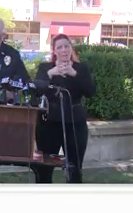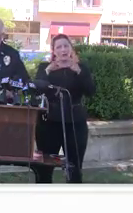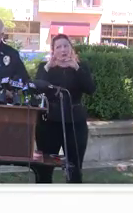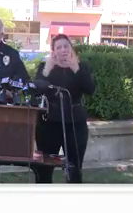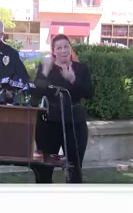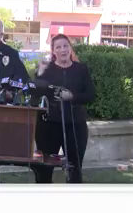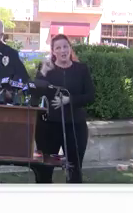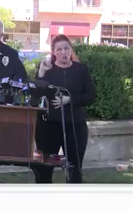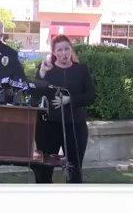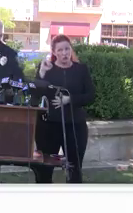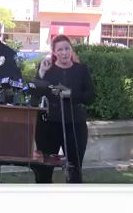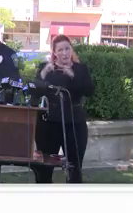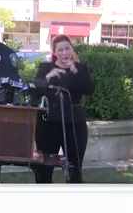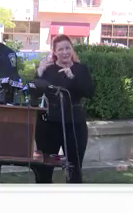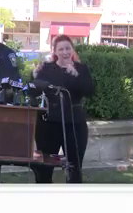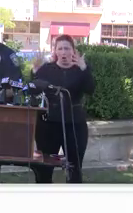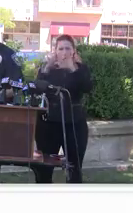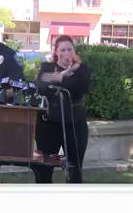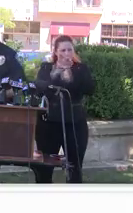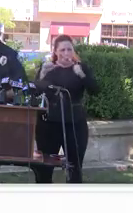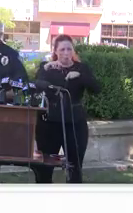was in there that was completely destroyed.